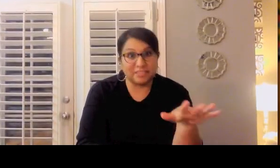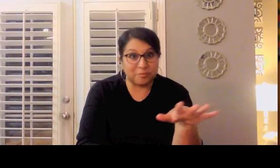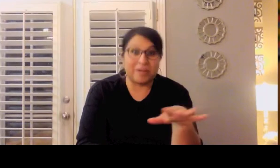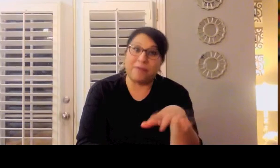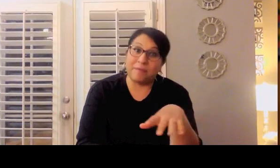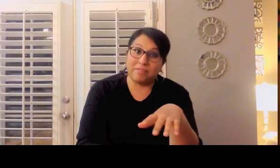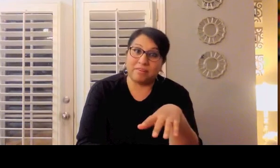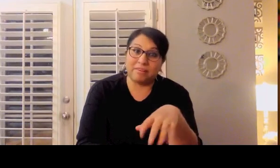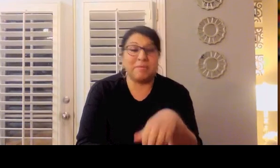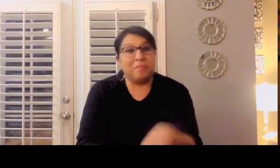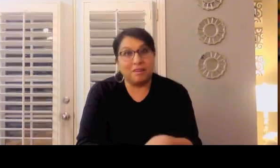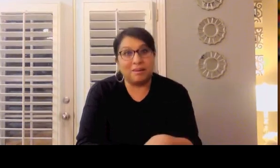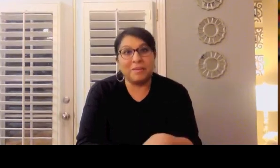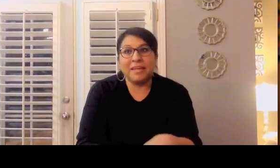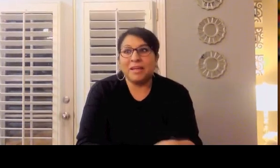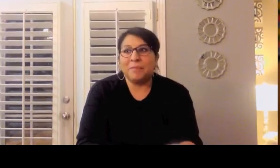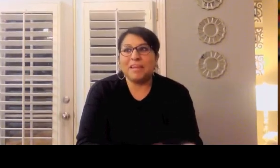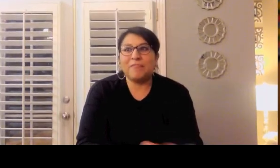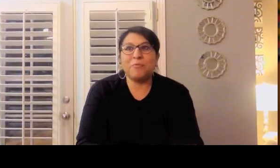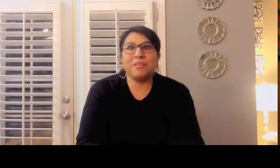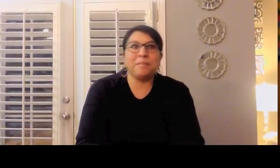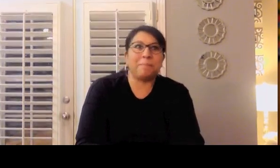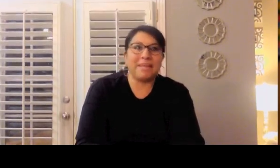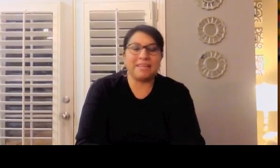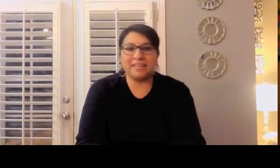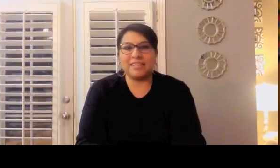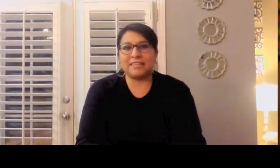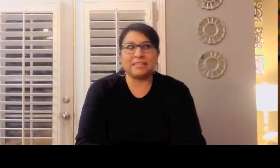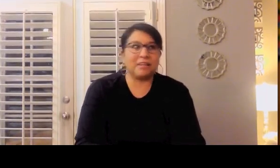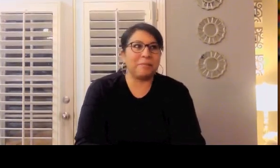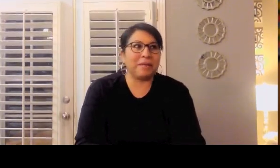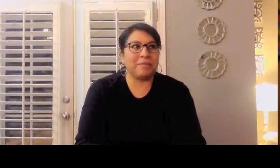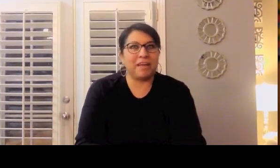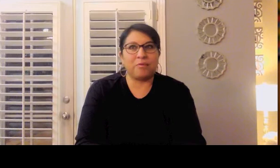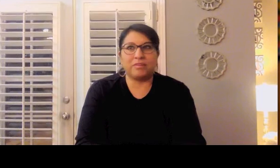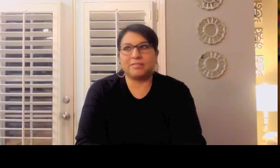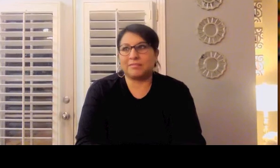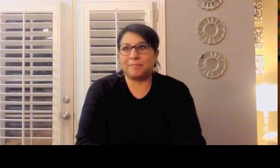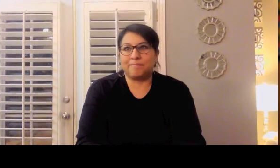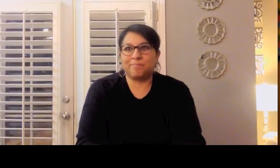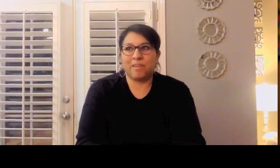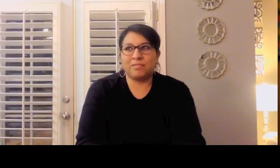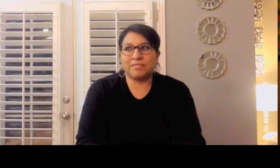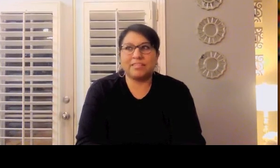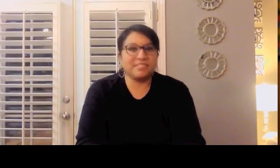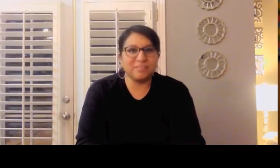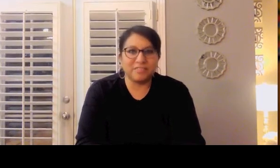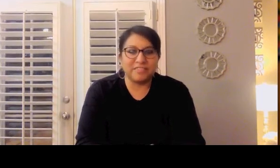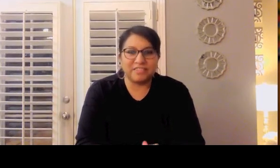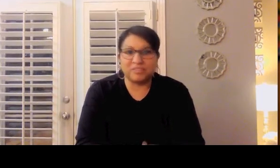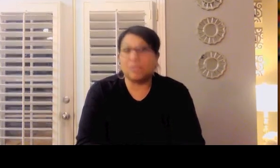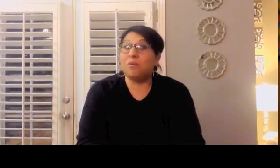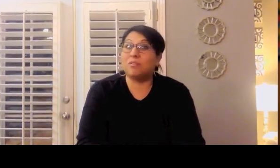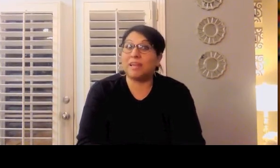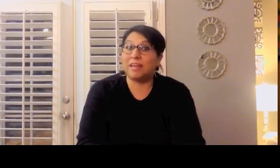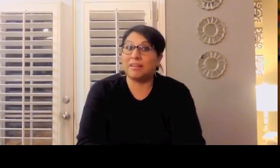in the kitchen with my grandmother and my mom, but never really baking until maybe I was 16 or 17